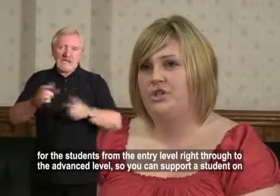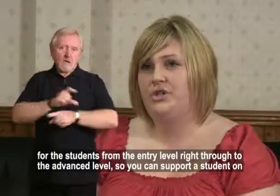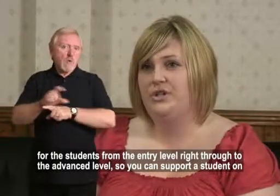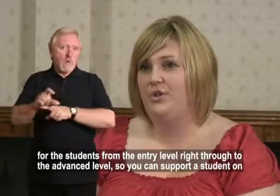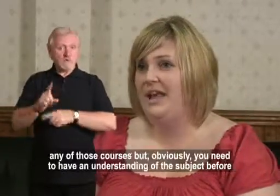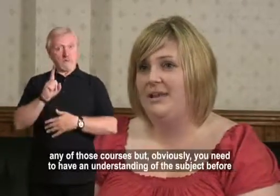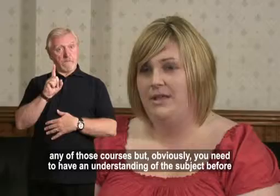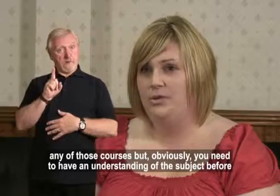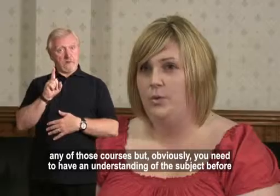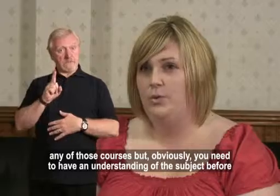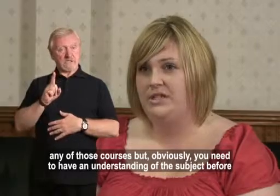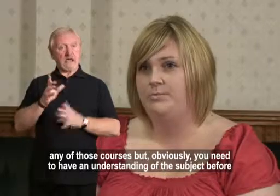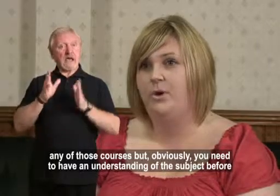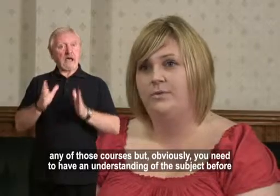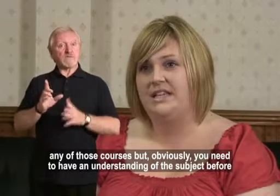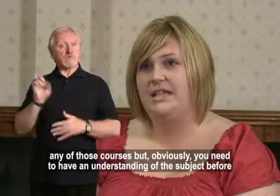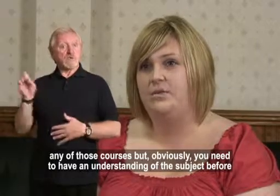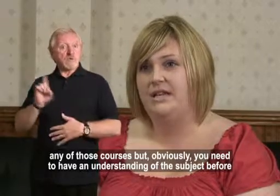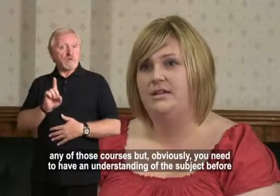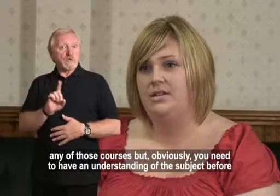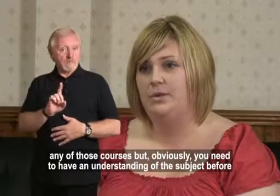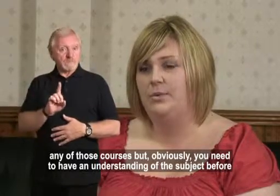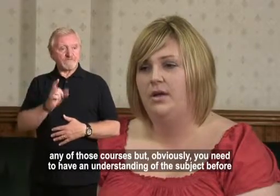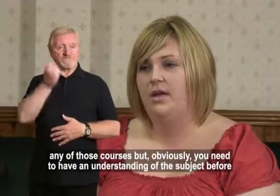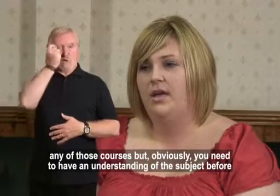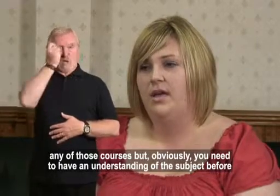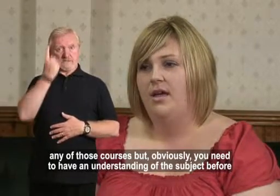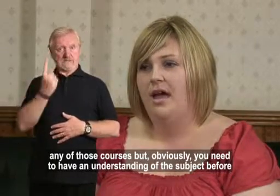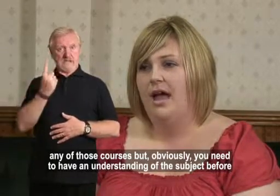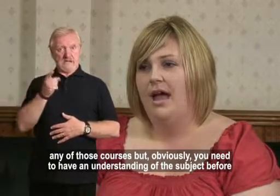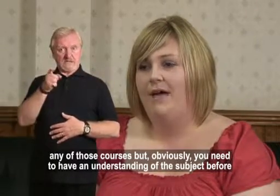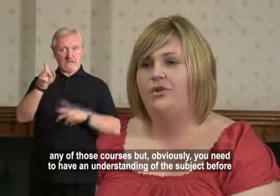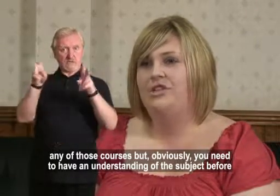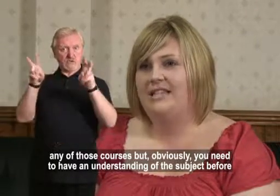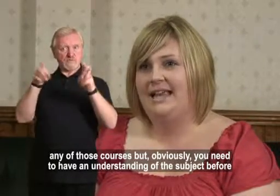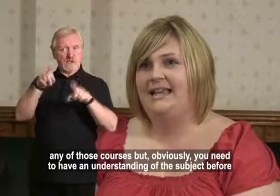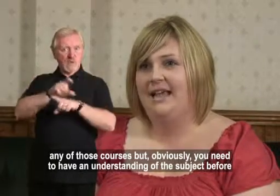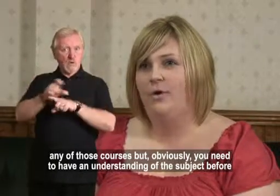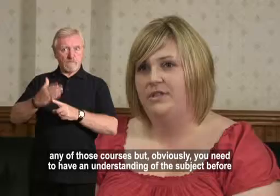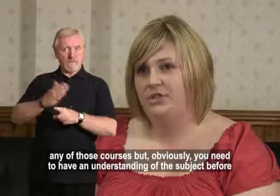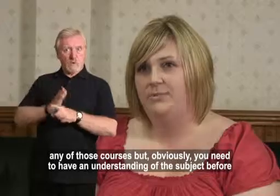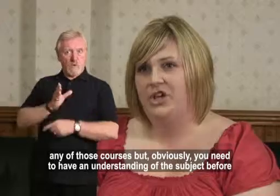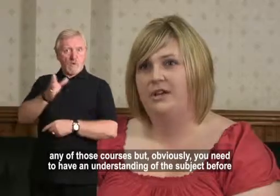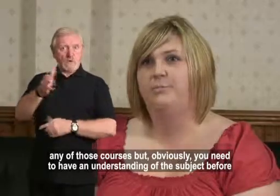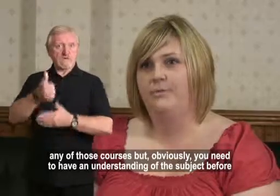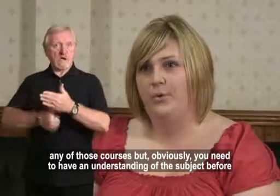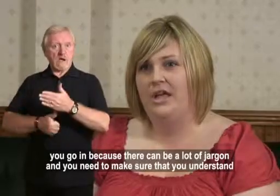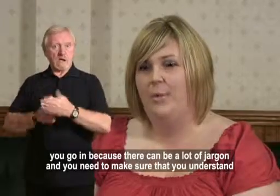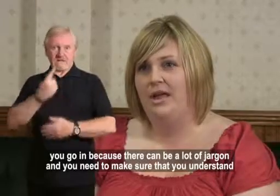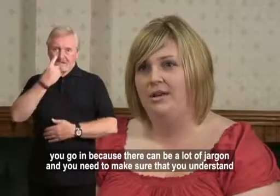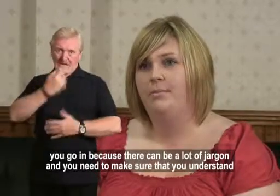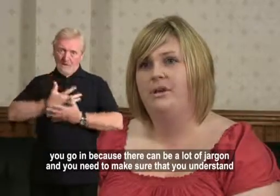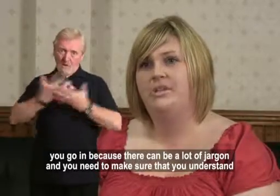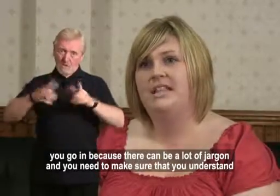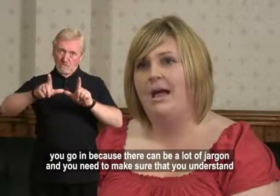support a student on any of those courses, but obviously you need to have an understanding of the subject before you